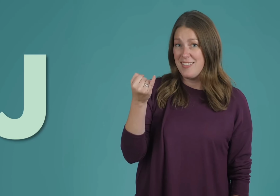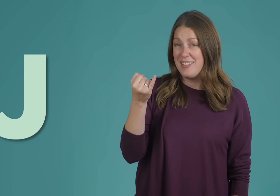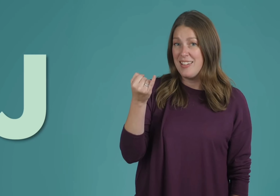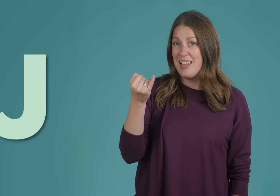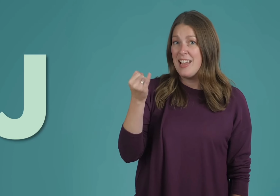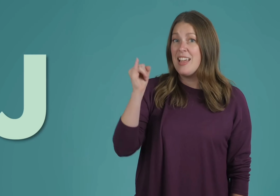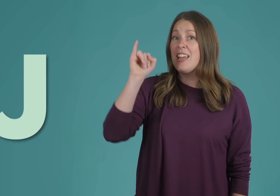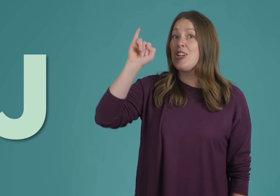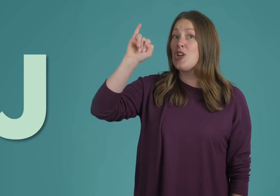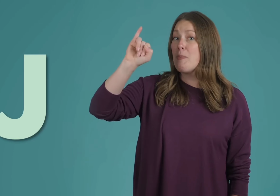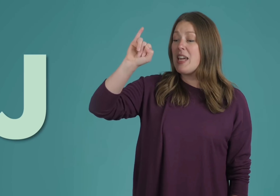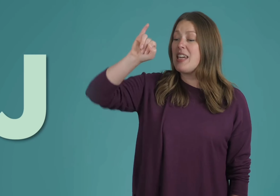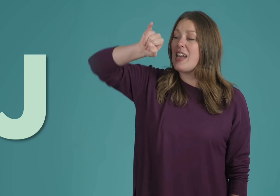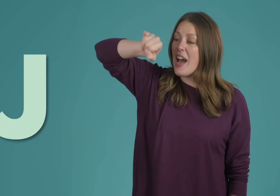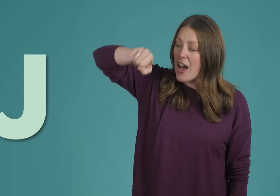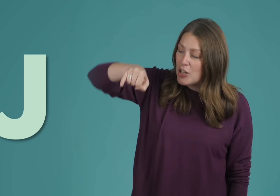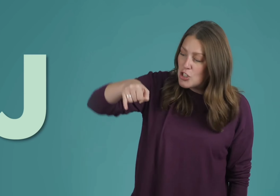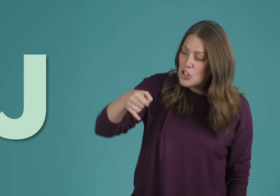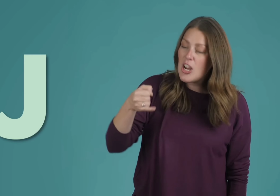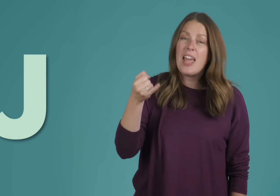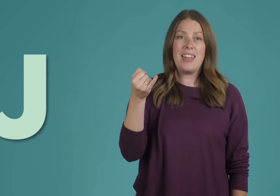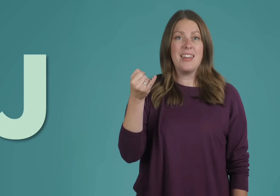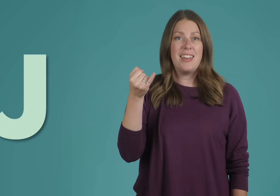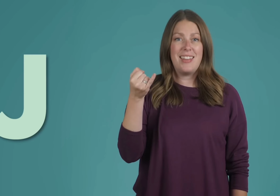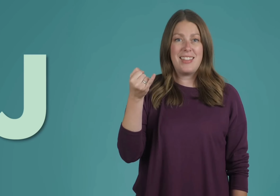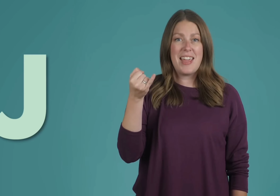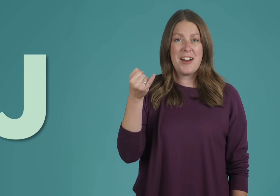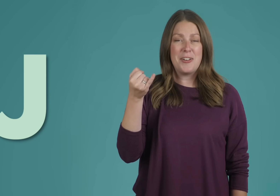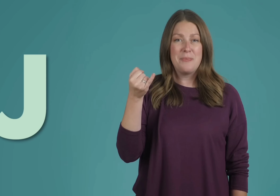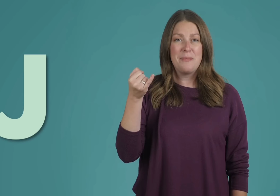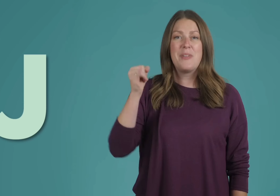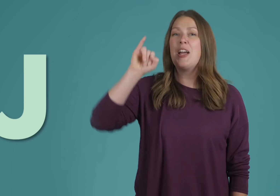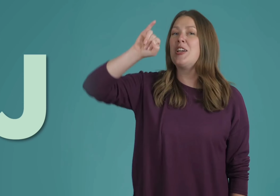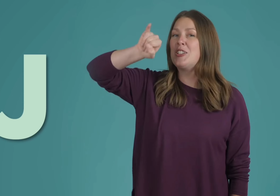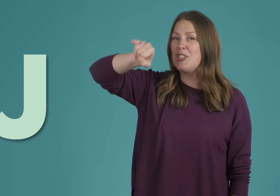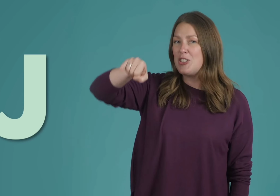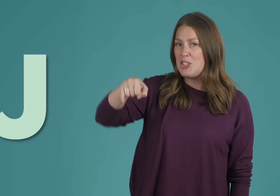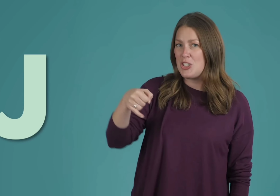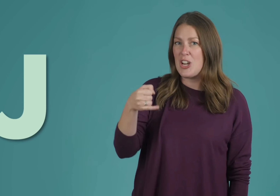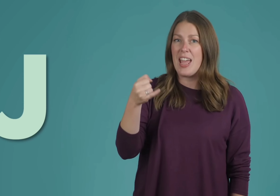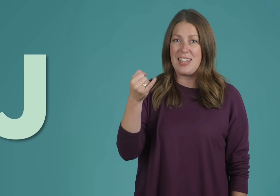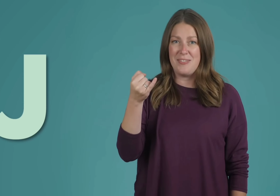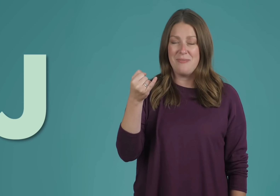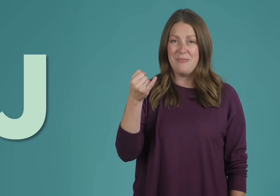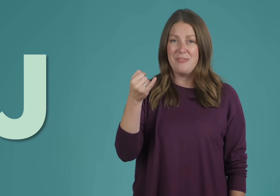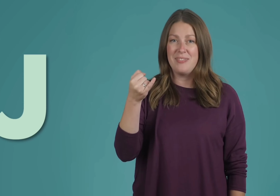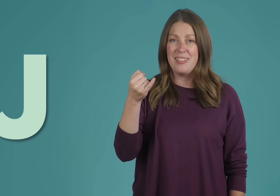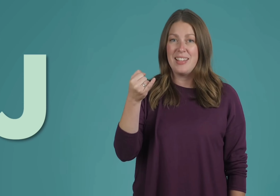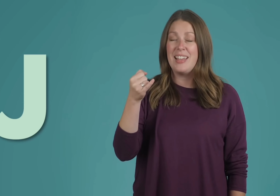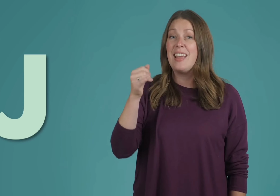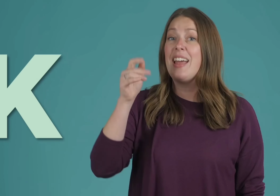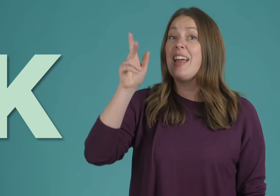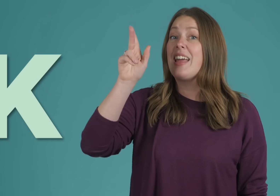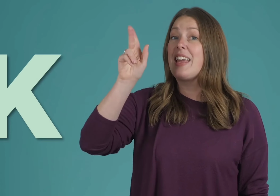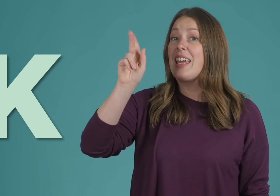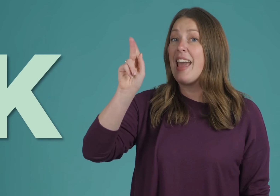J. You're making a J in the air. J. Letter J. Listen. K.